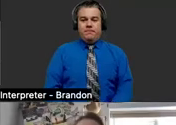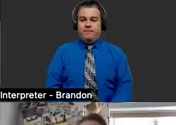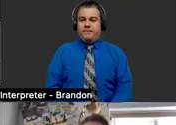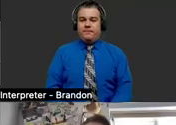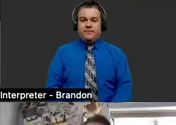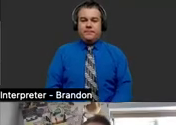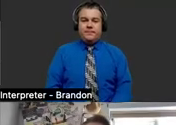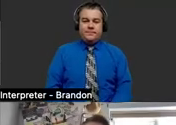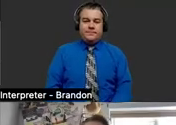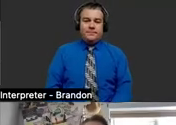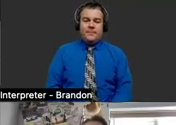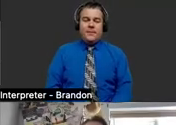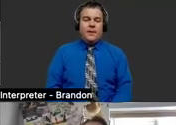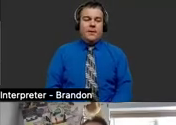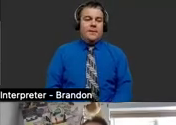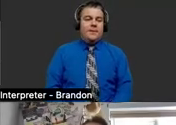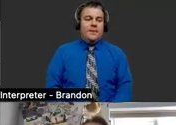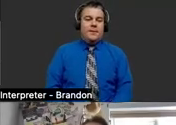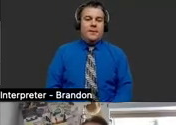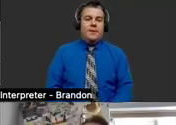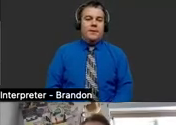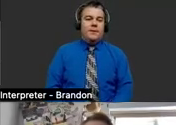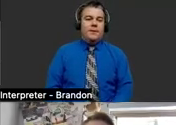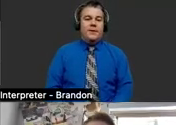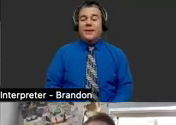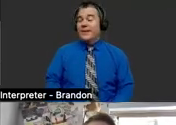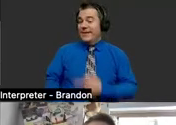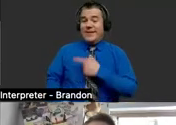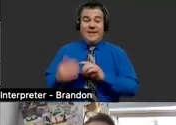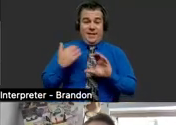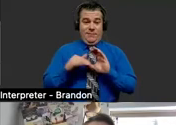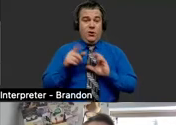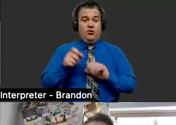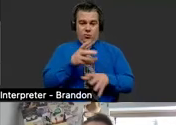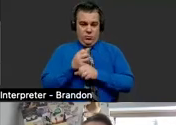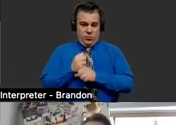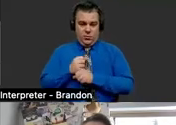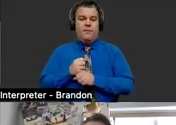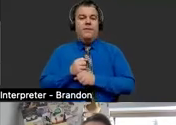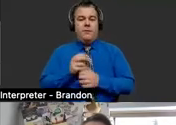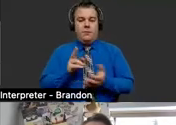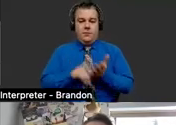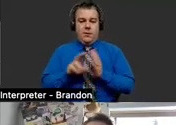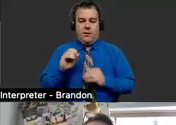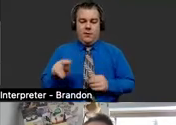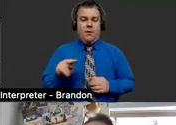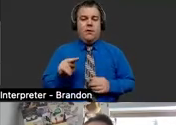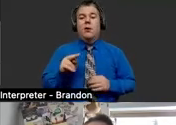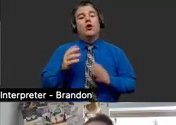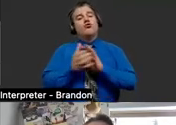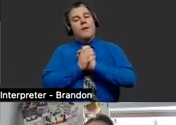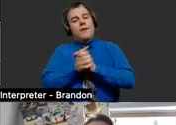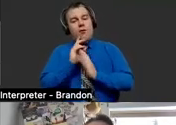Okay, this is the email that you should have gotten as you signed on. Congratulations on registering for